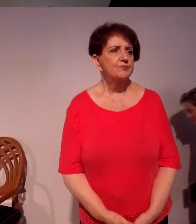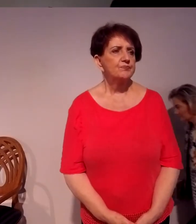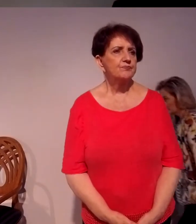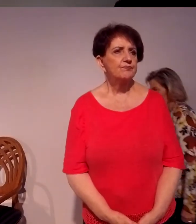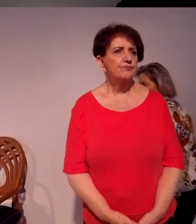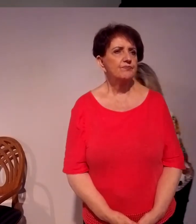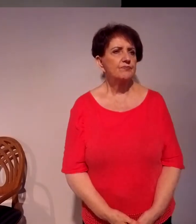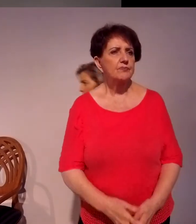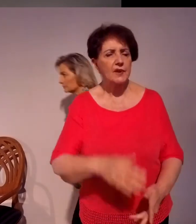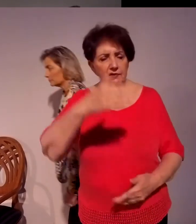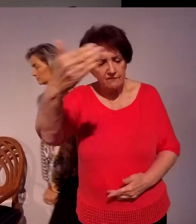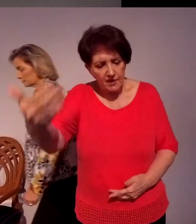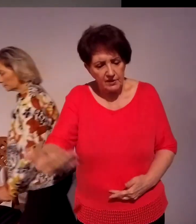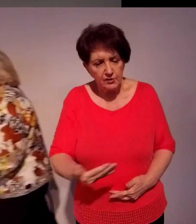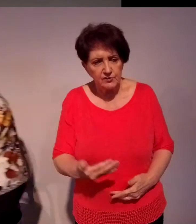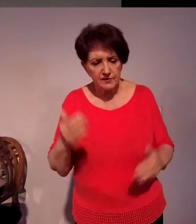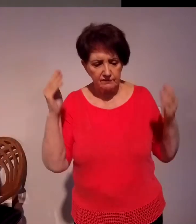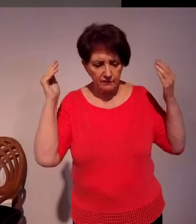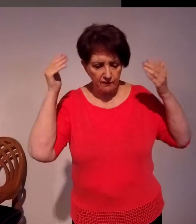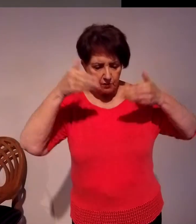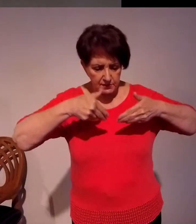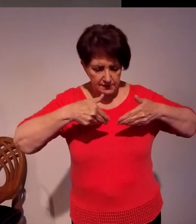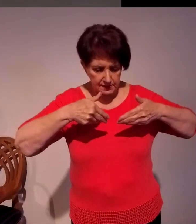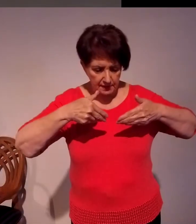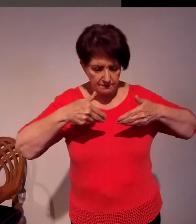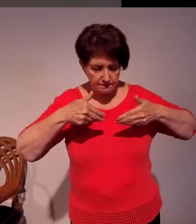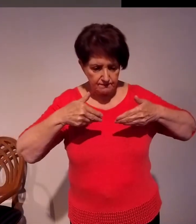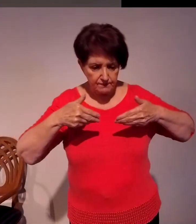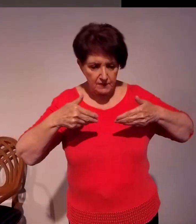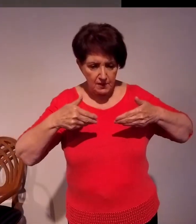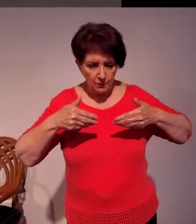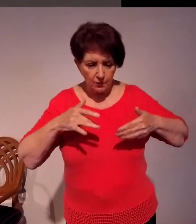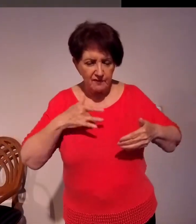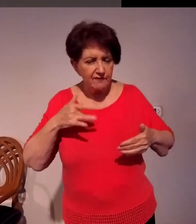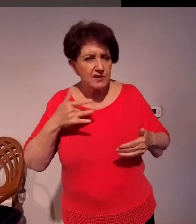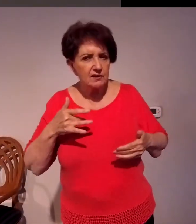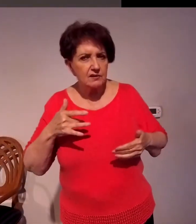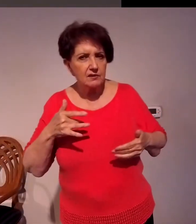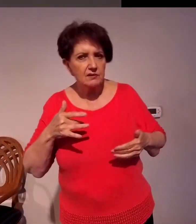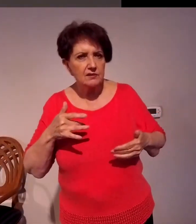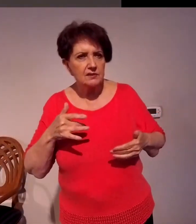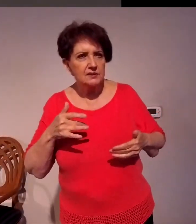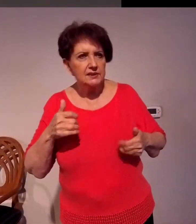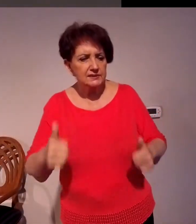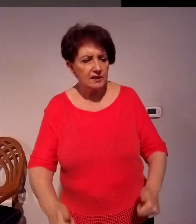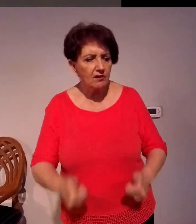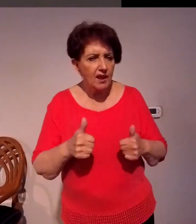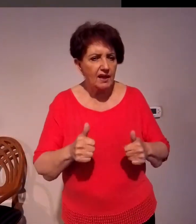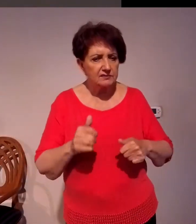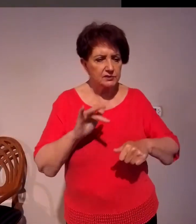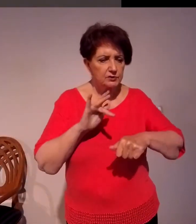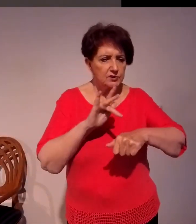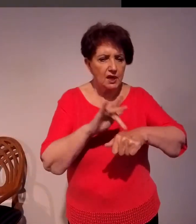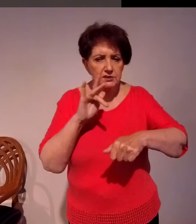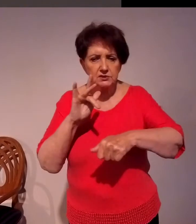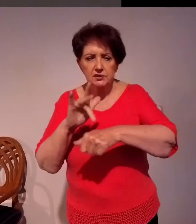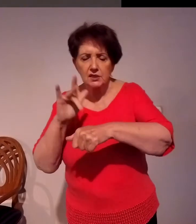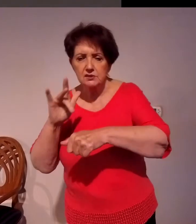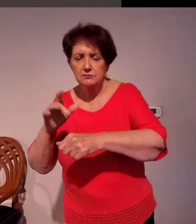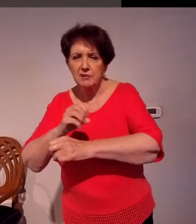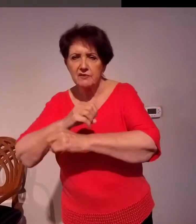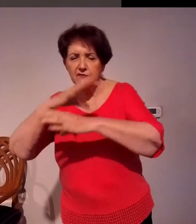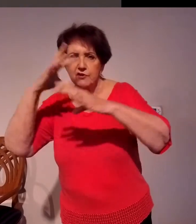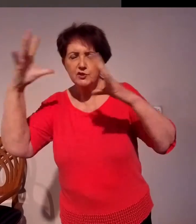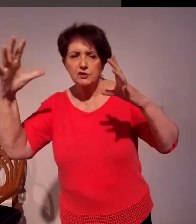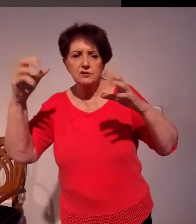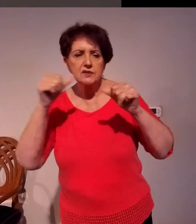So just inviting ourselves to go within, we feel as our lives are touched by a larger vision, we're touched by